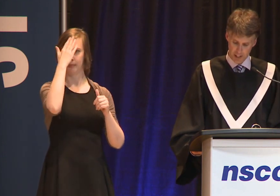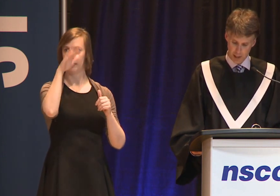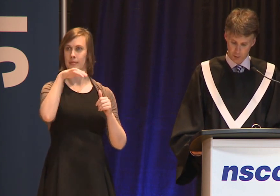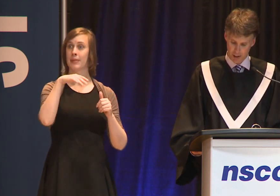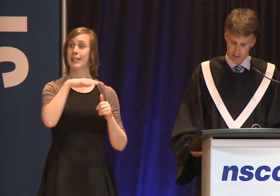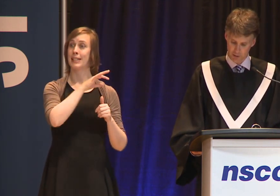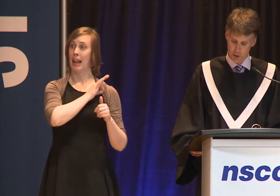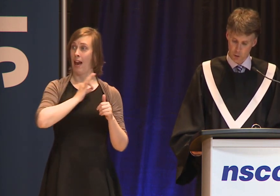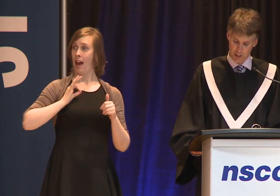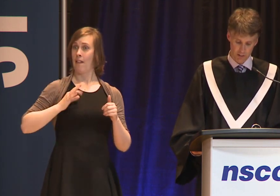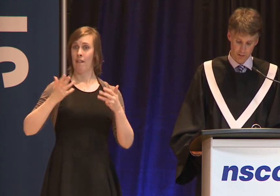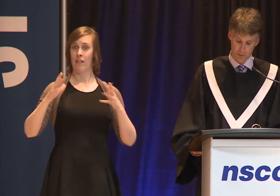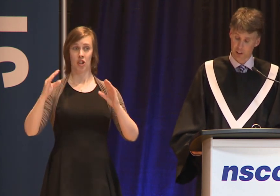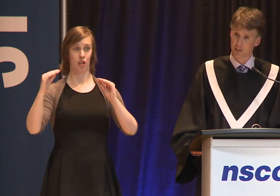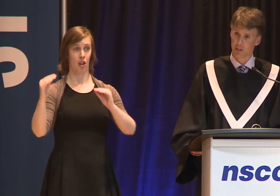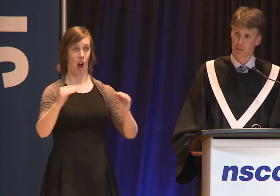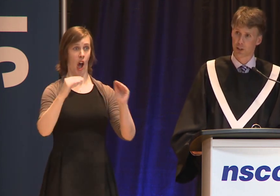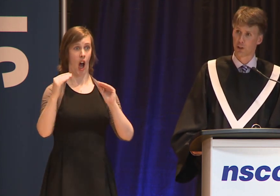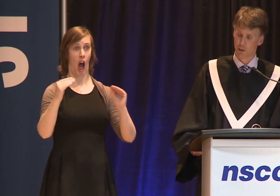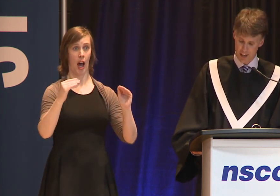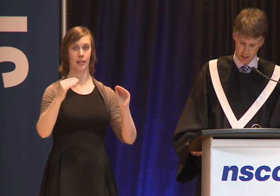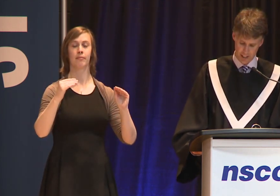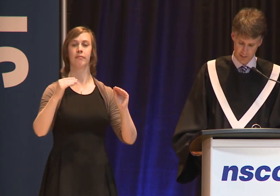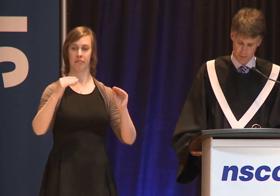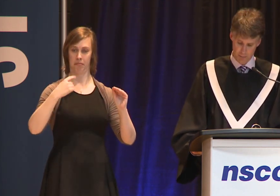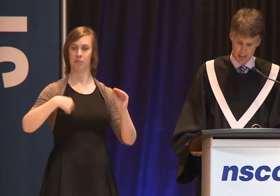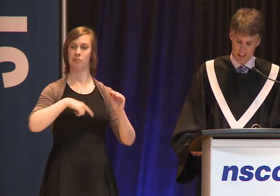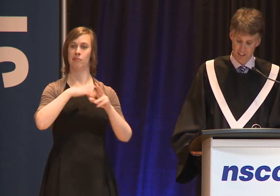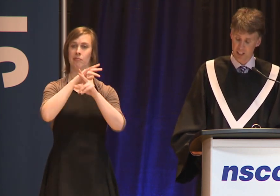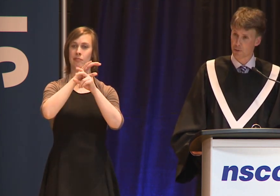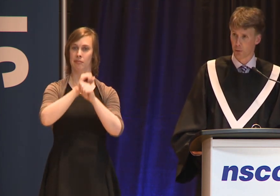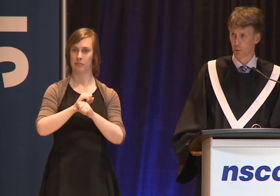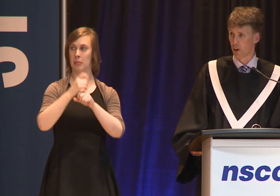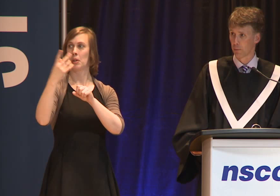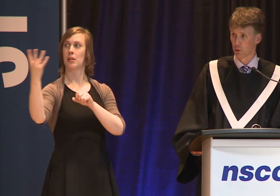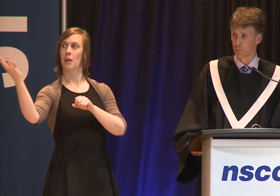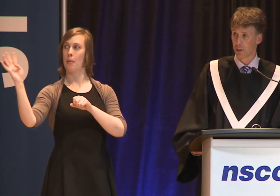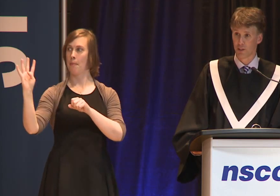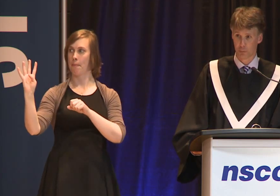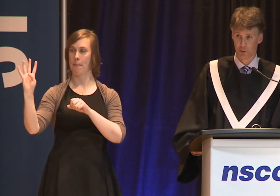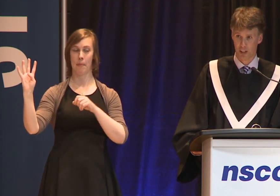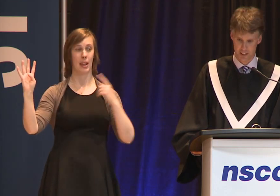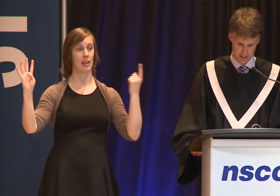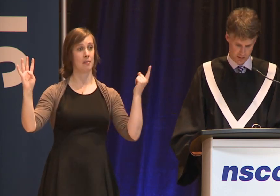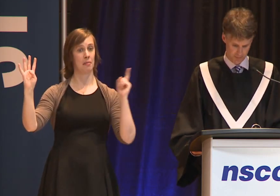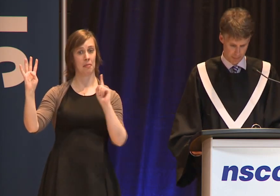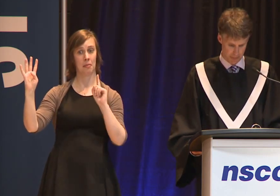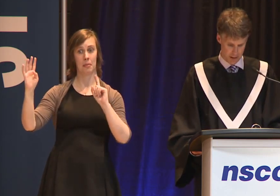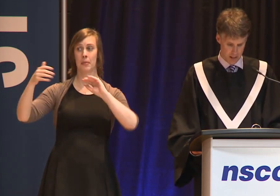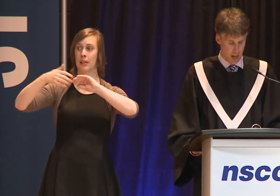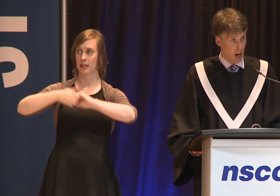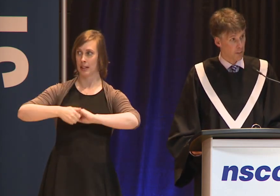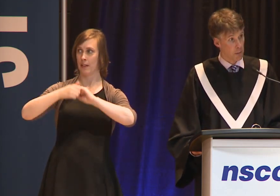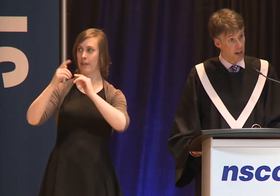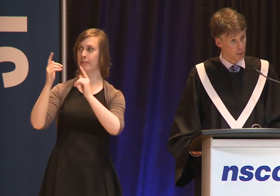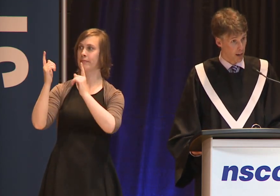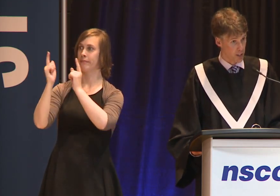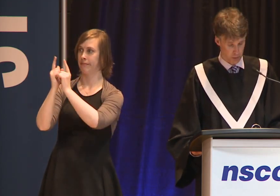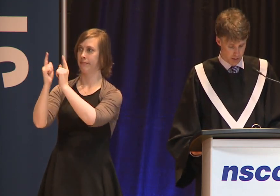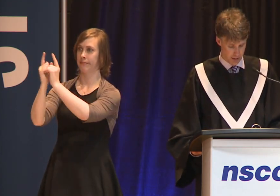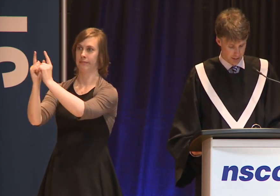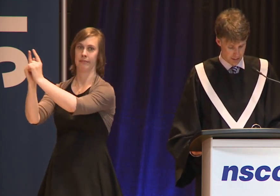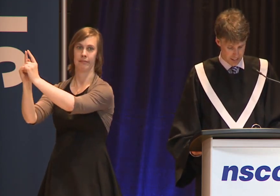have taught our grads to join us at the front to congratulate them as each program group is presented. I